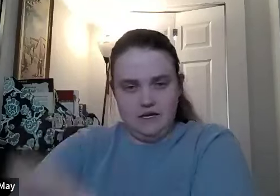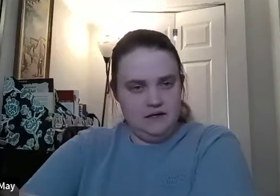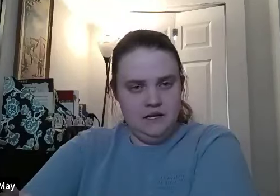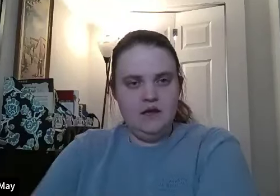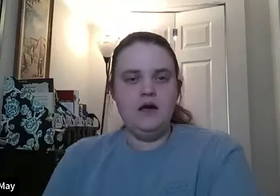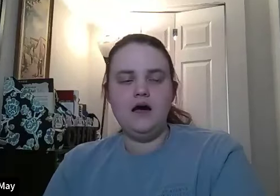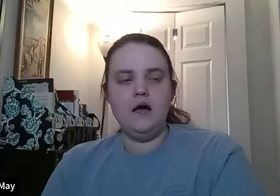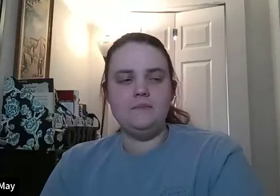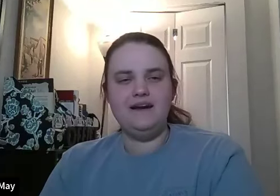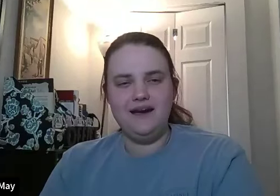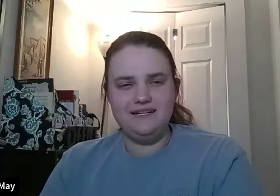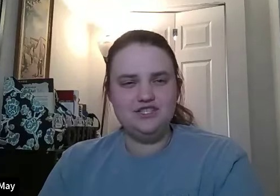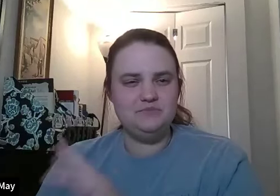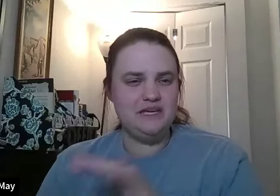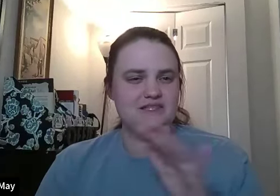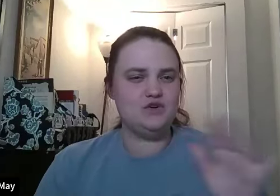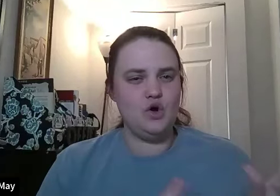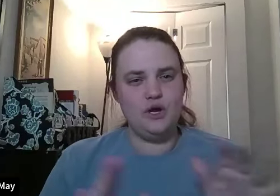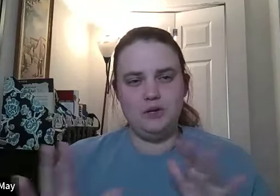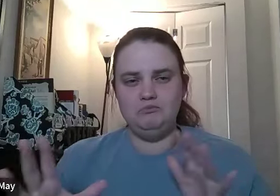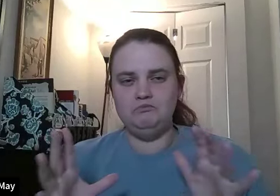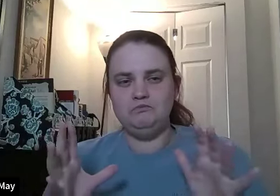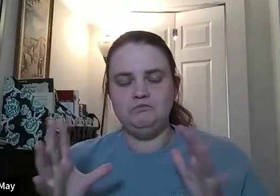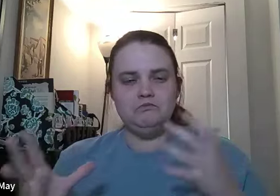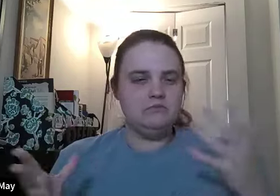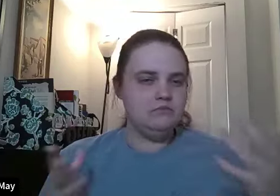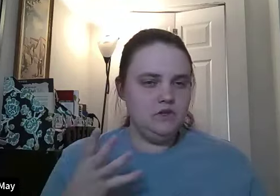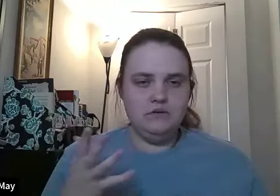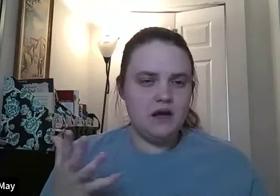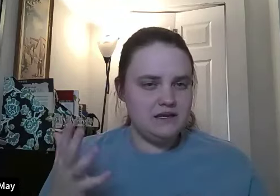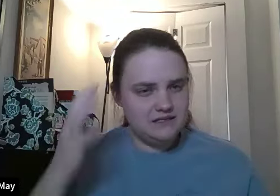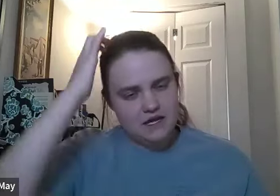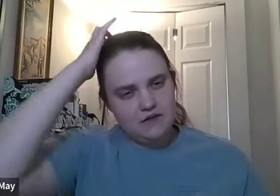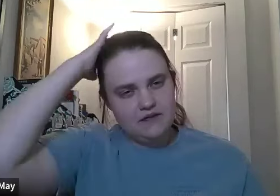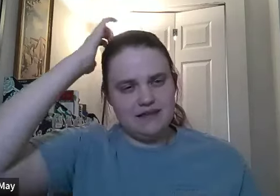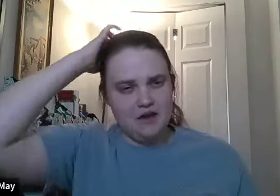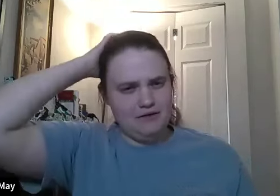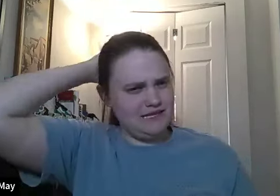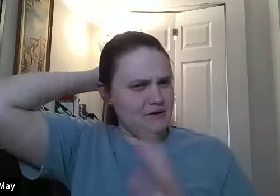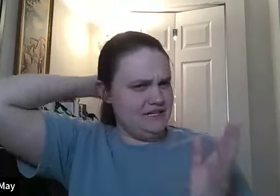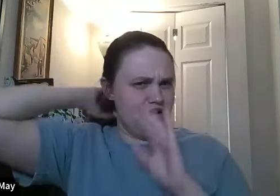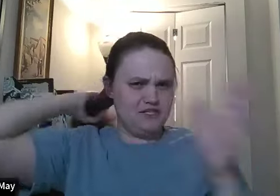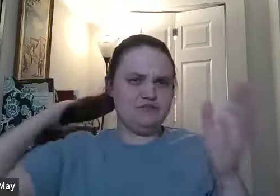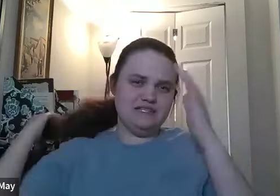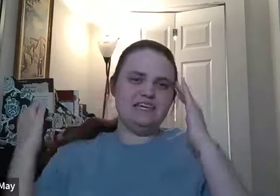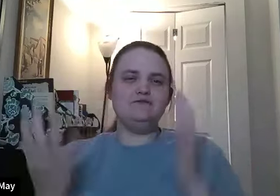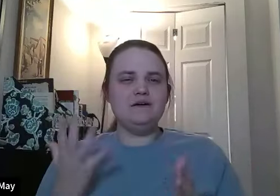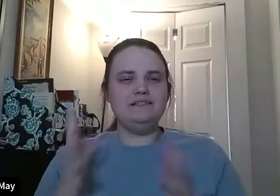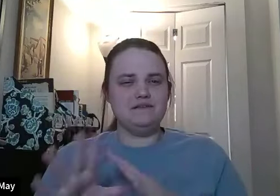son. It kind of just depends on you guys. I know I was like, oh, I did not just throw signs. It's very different.